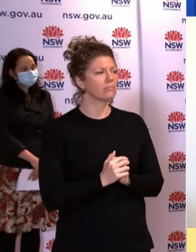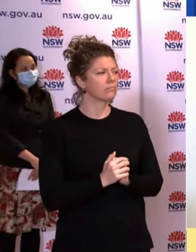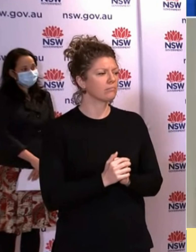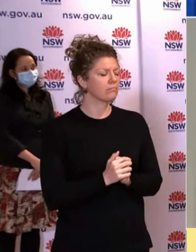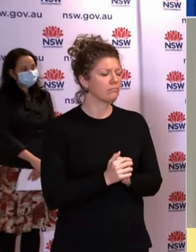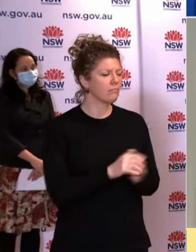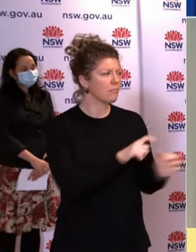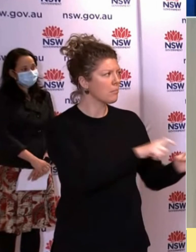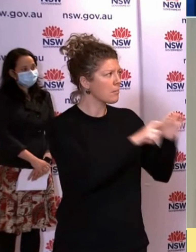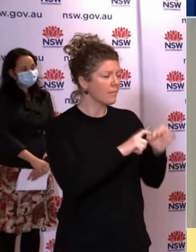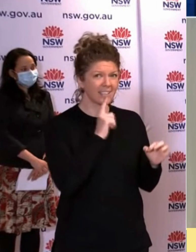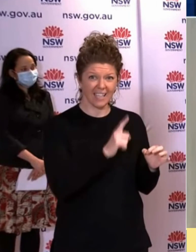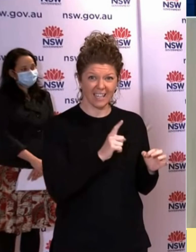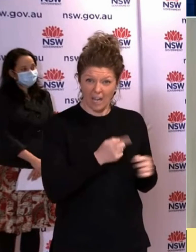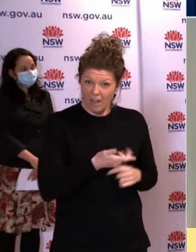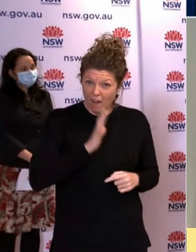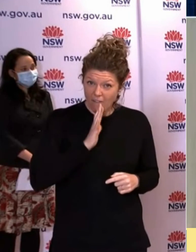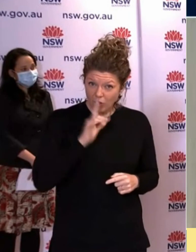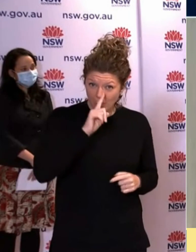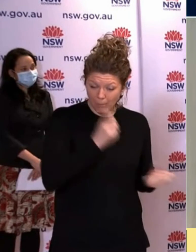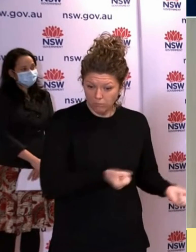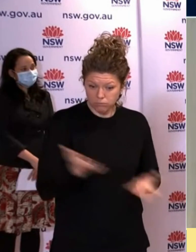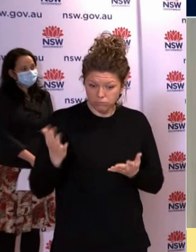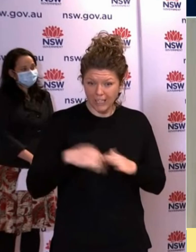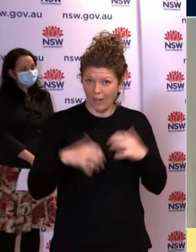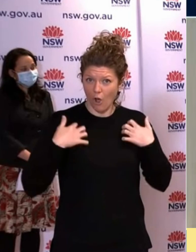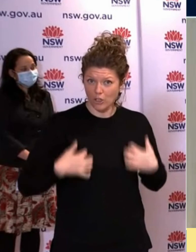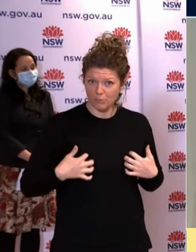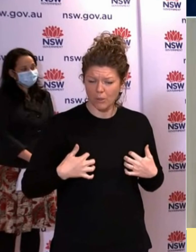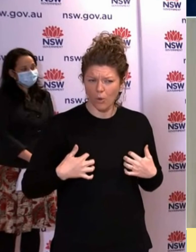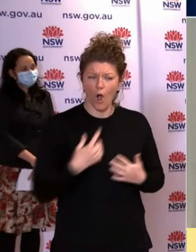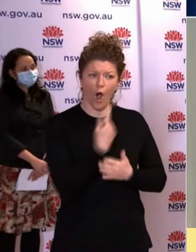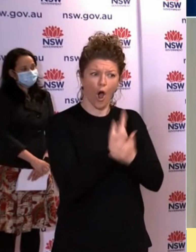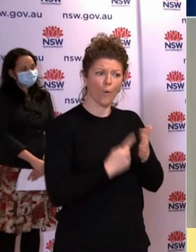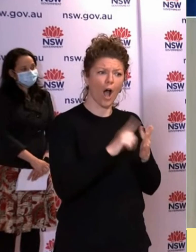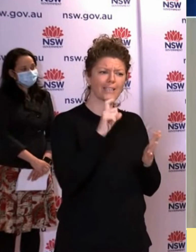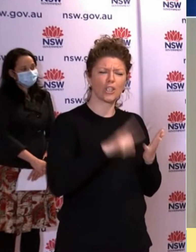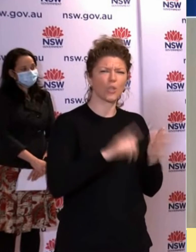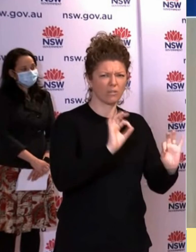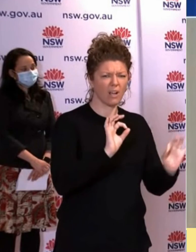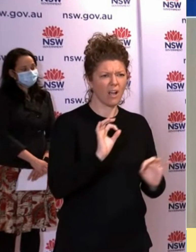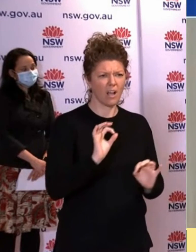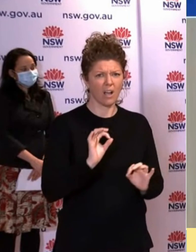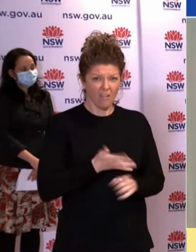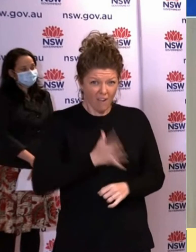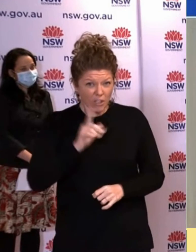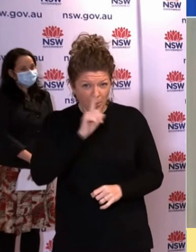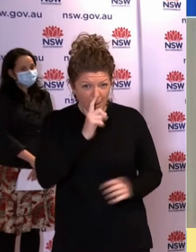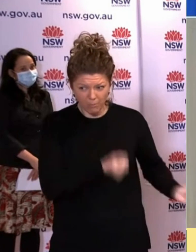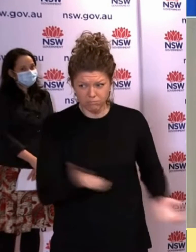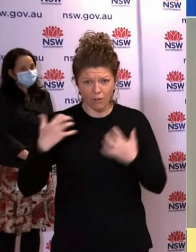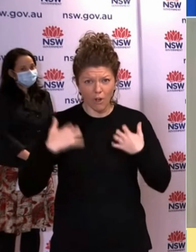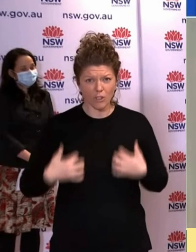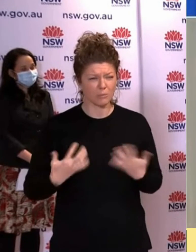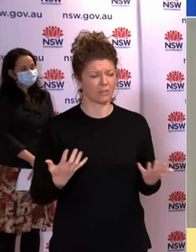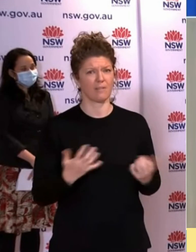large. There's 500 in hospital today, not just in the ICU. You know, that's a big influx of people that need to be moved by paramedics. We're seeing